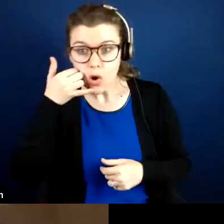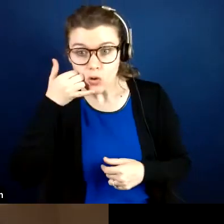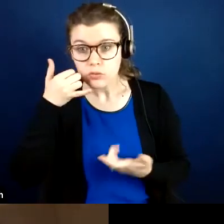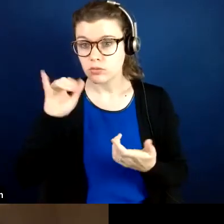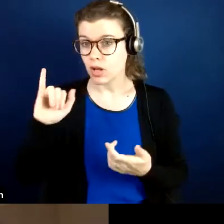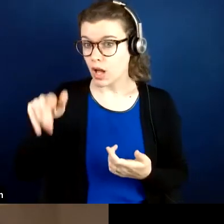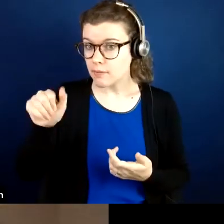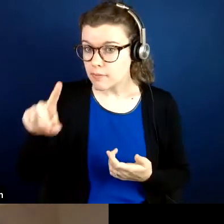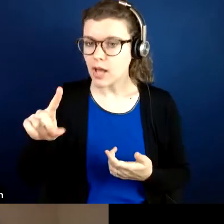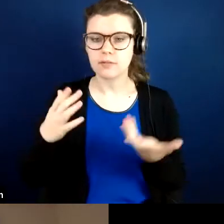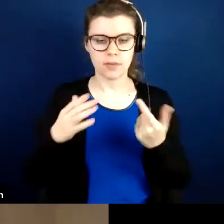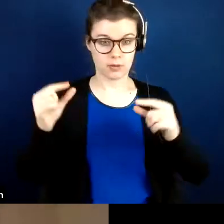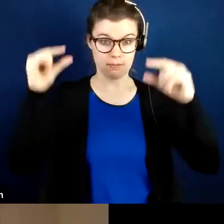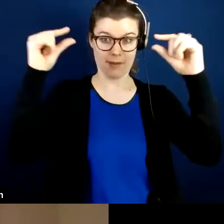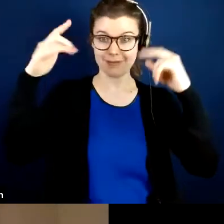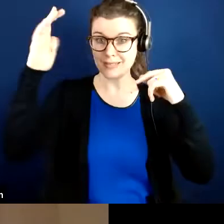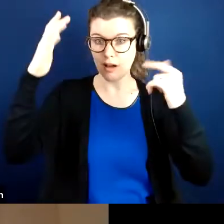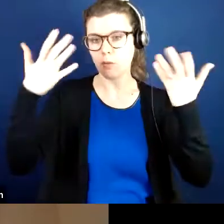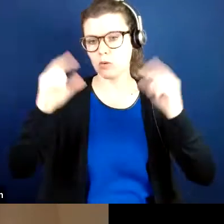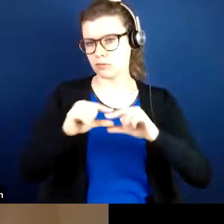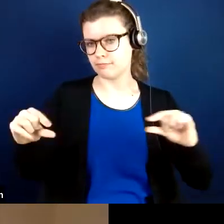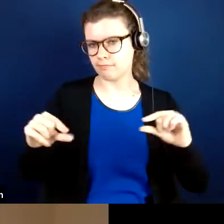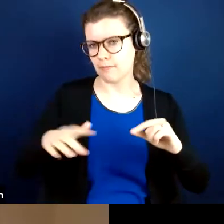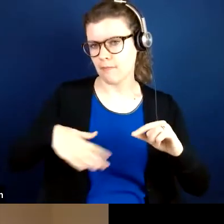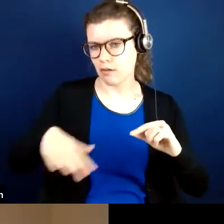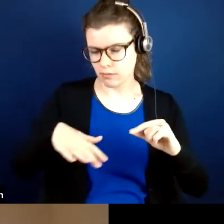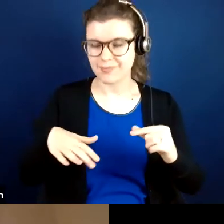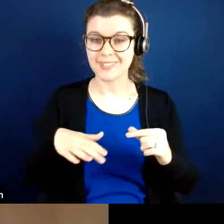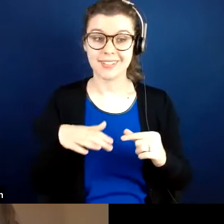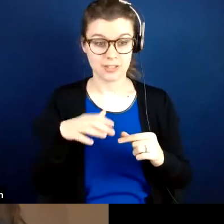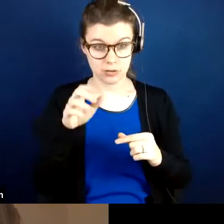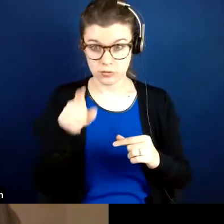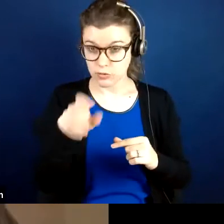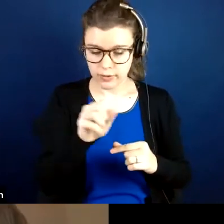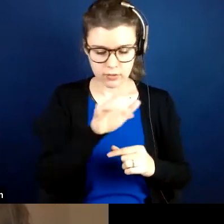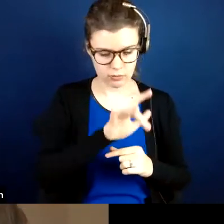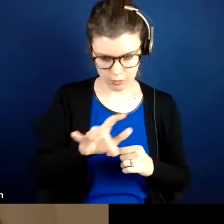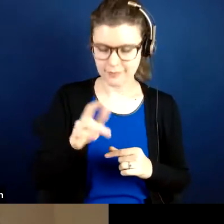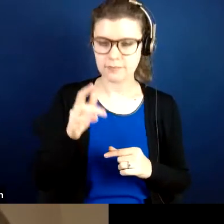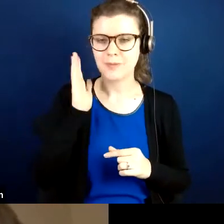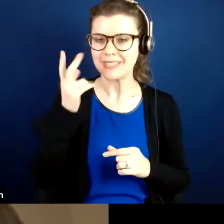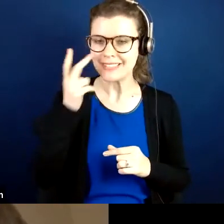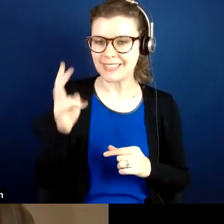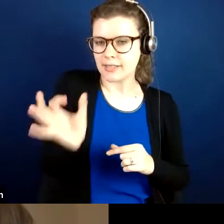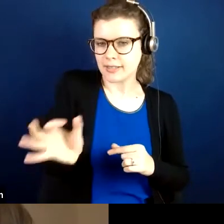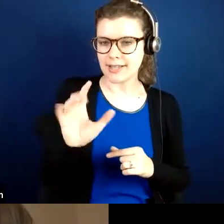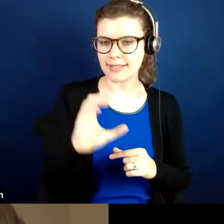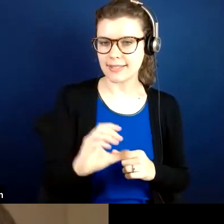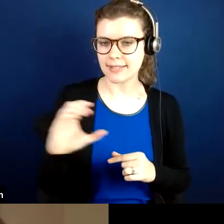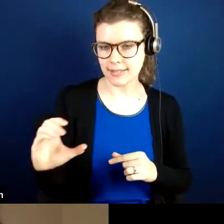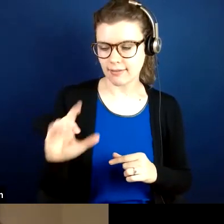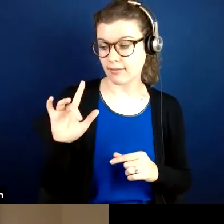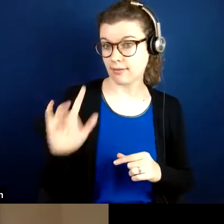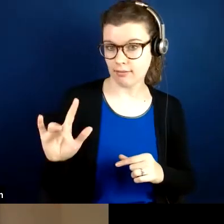at the bottom of the screen. That is where you will find the closed captioning for today's session. You can view the captioning by